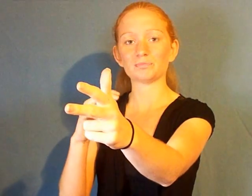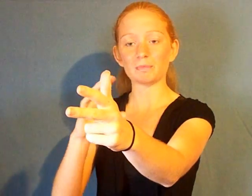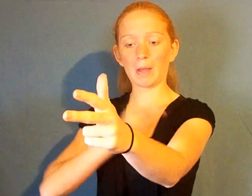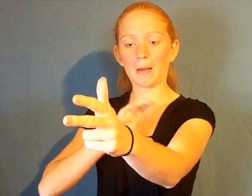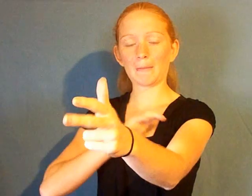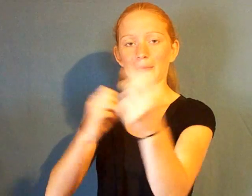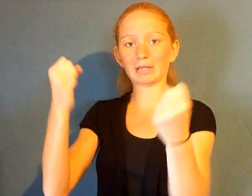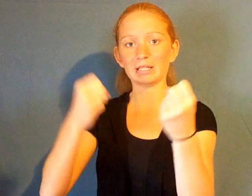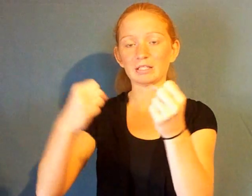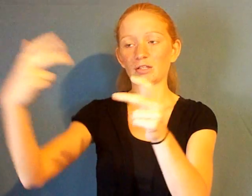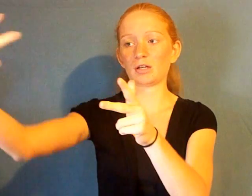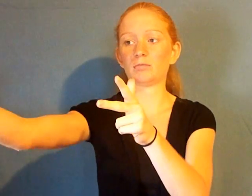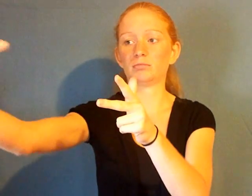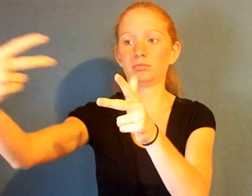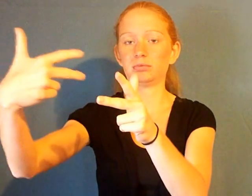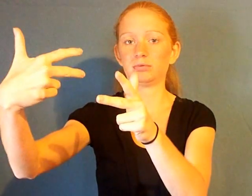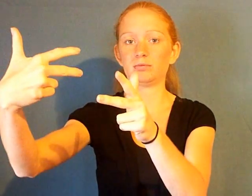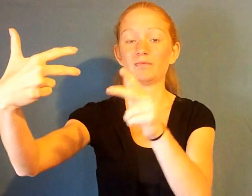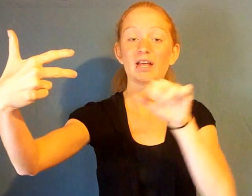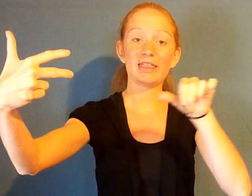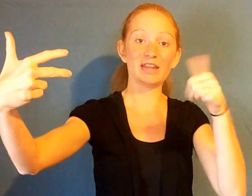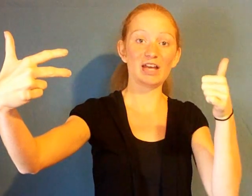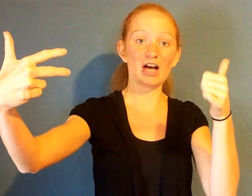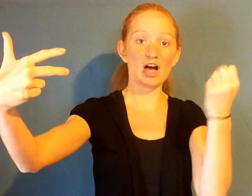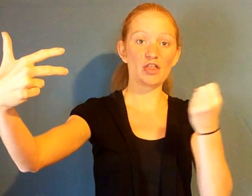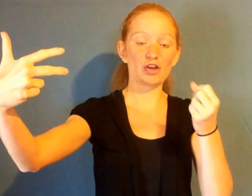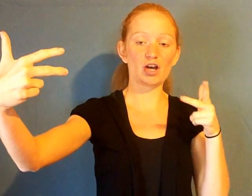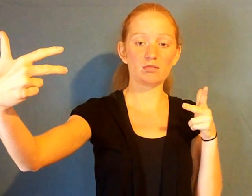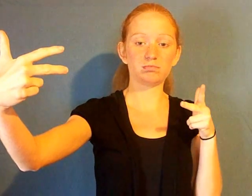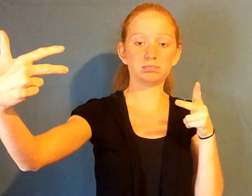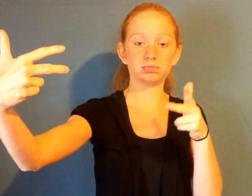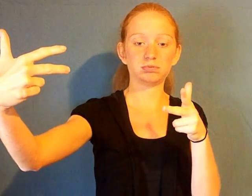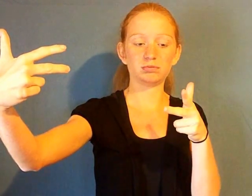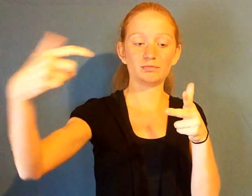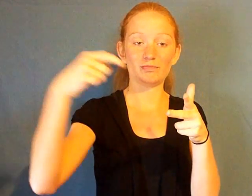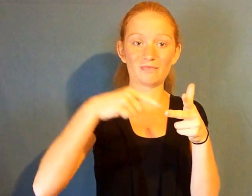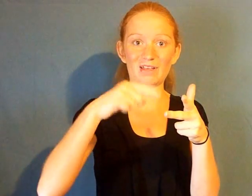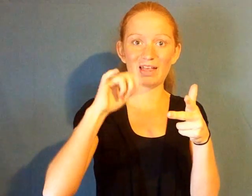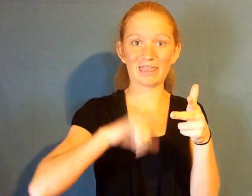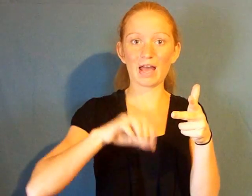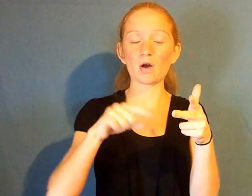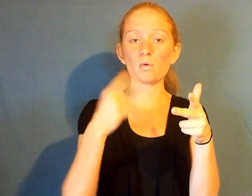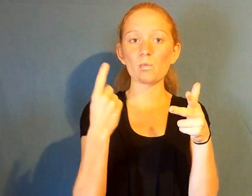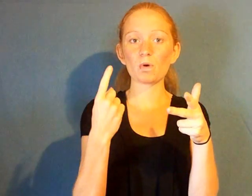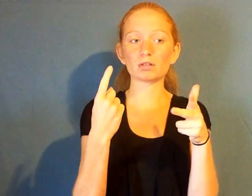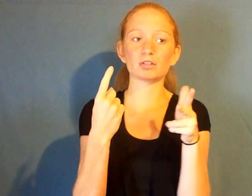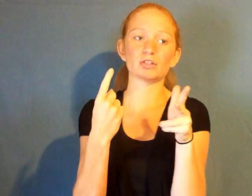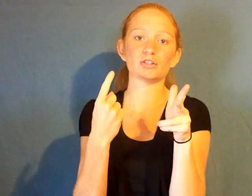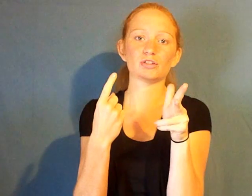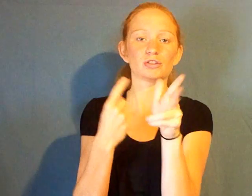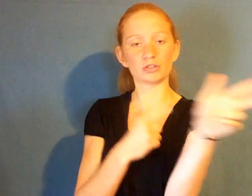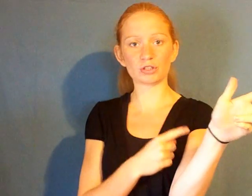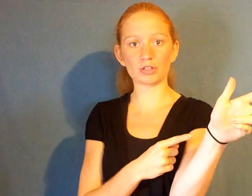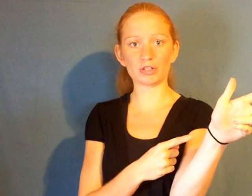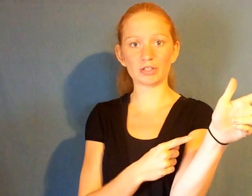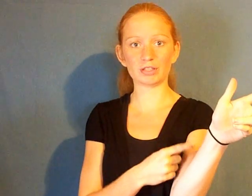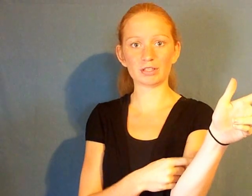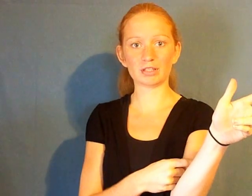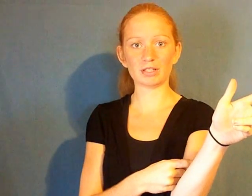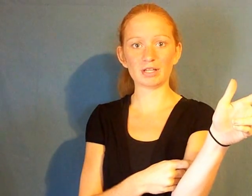so did the car behind him. And all of a sudden, the car behind him turned real sharply and went down the other